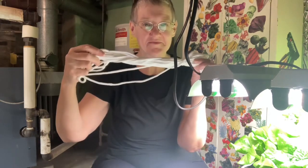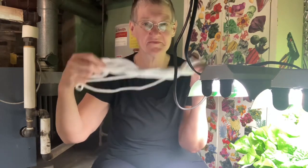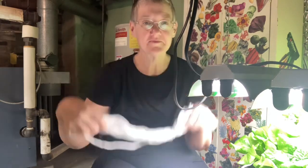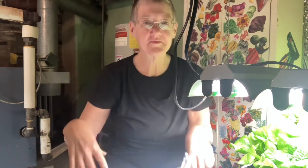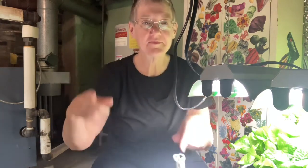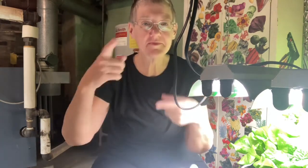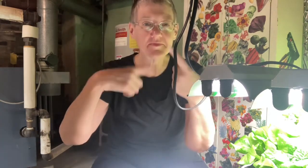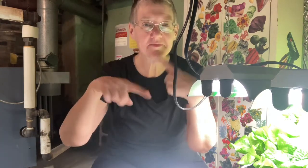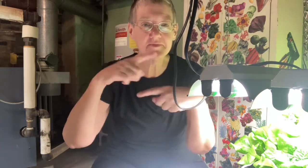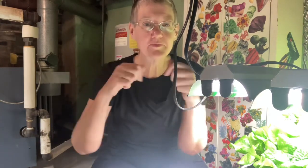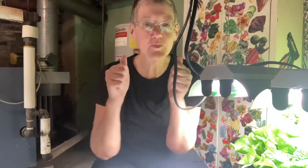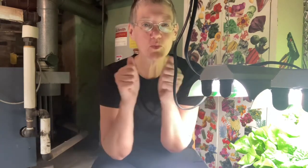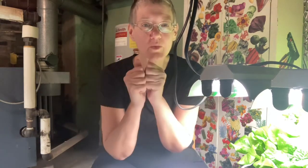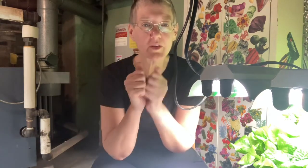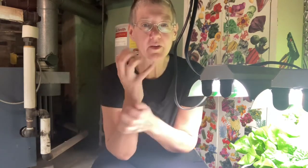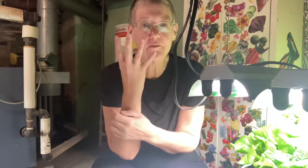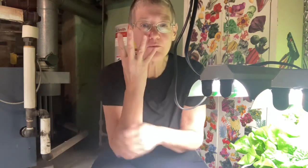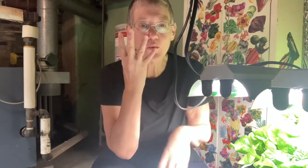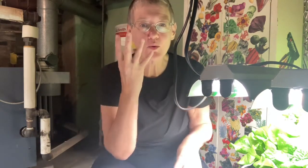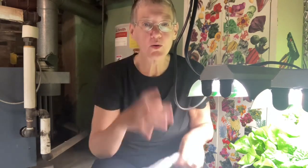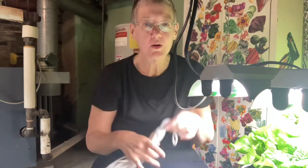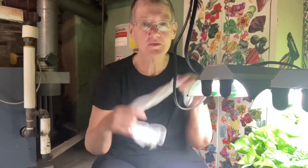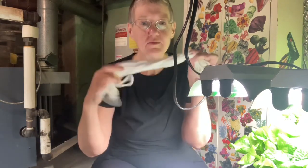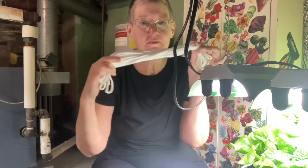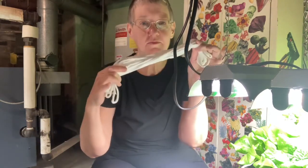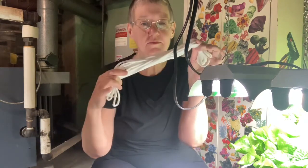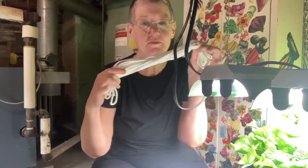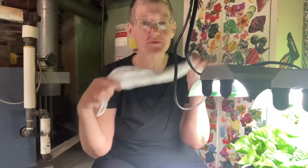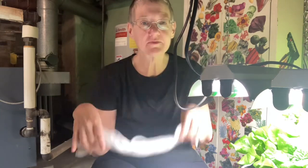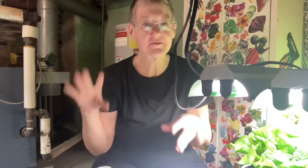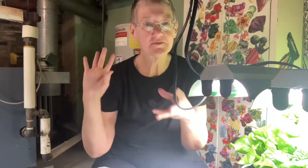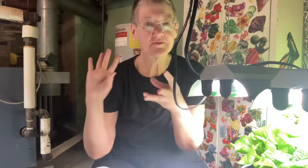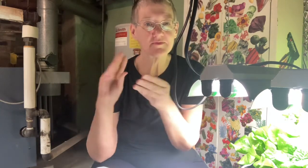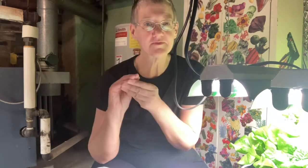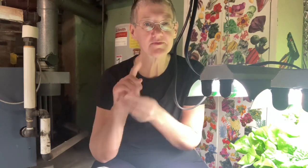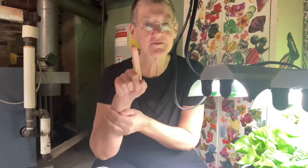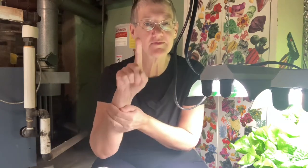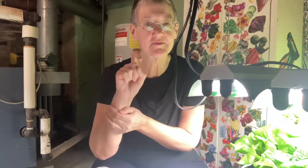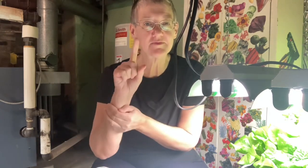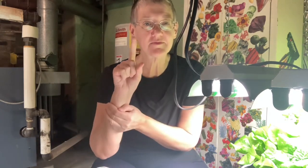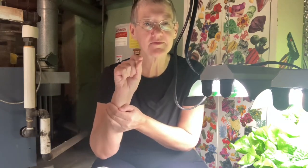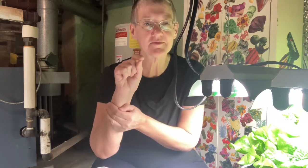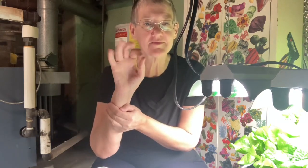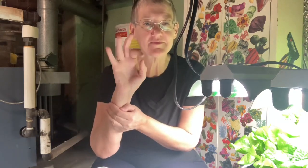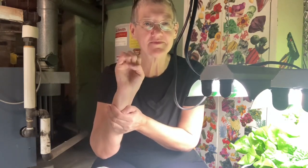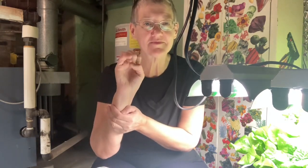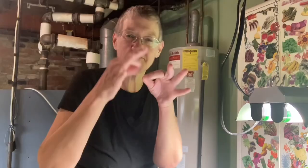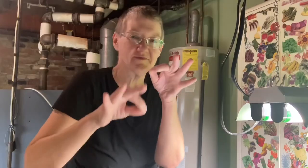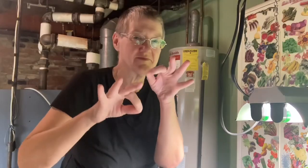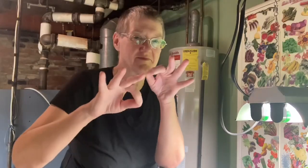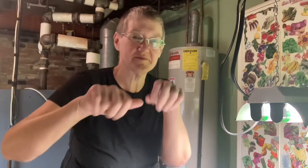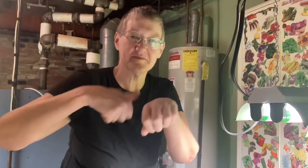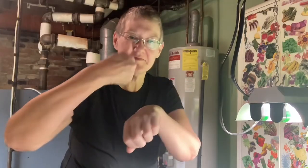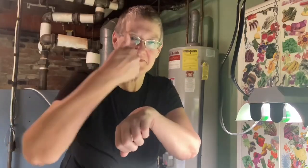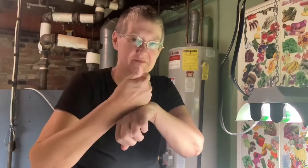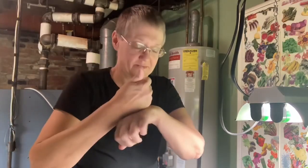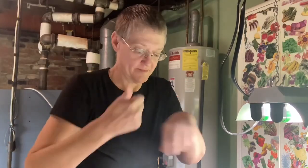I'll put the link in the description. And it came with 4 of these bunches, and that was 120 feet altogether. And it